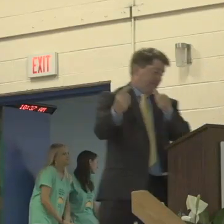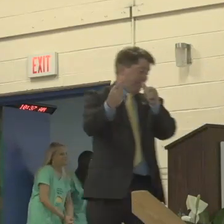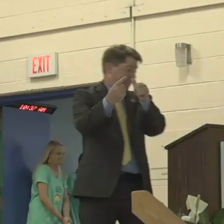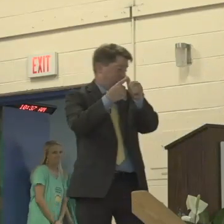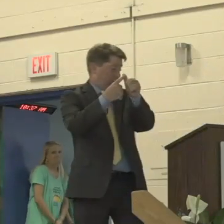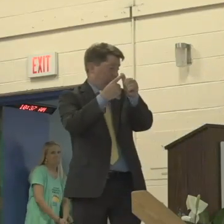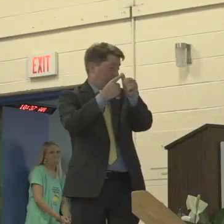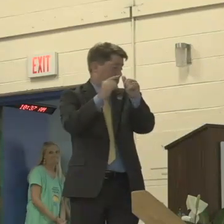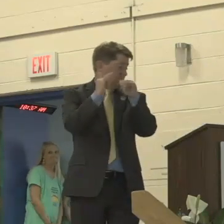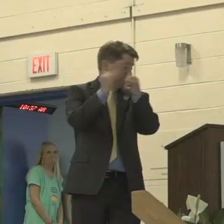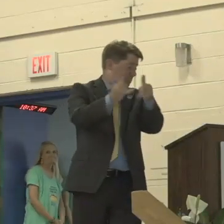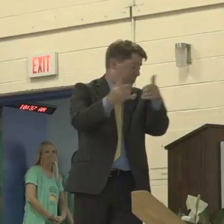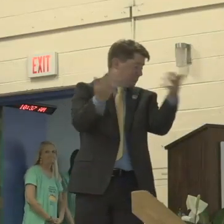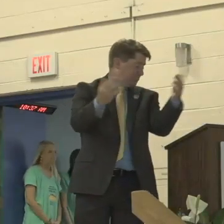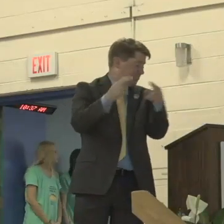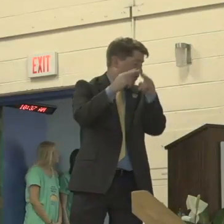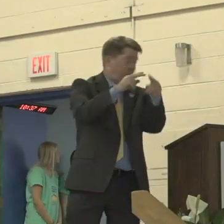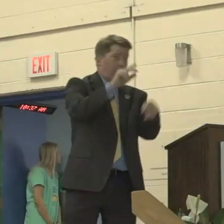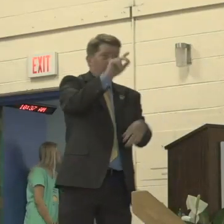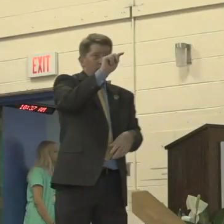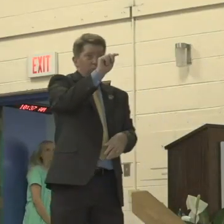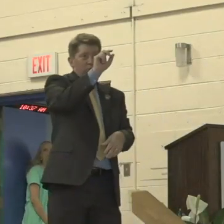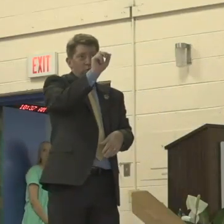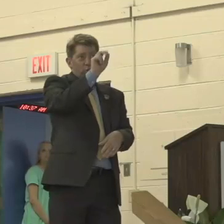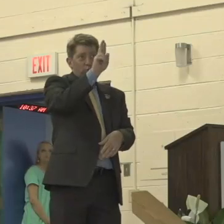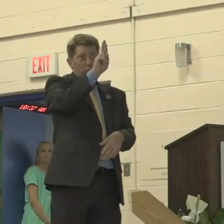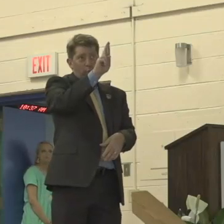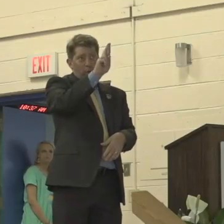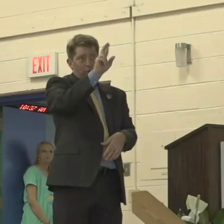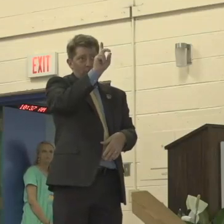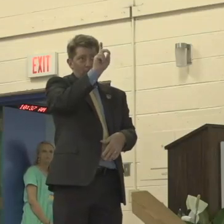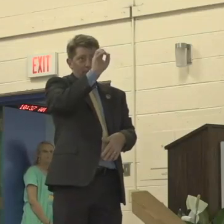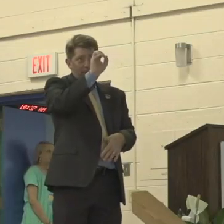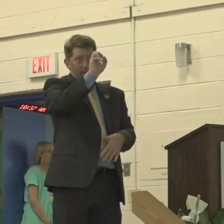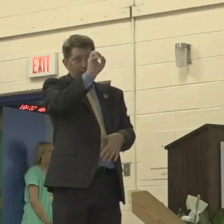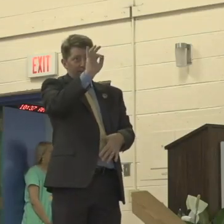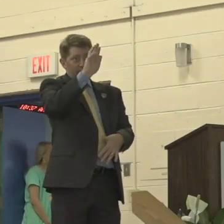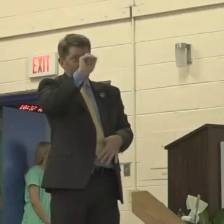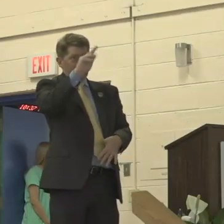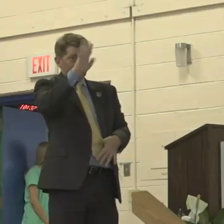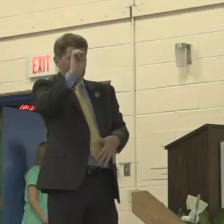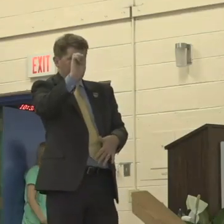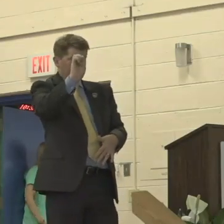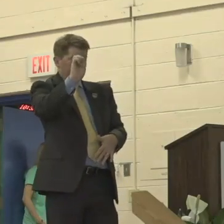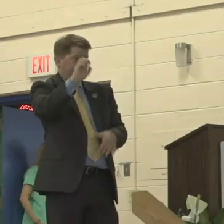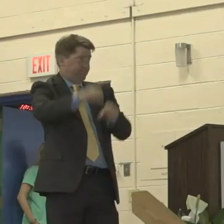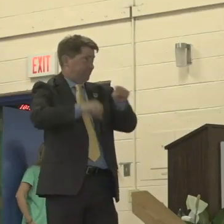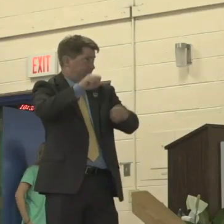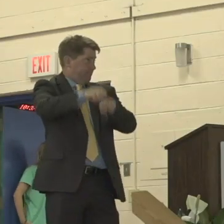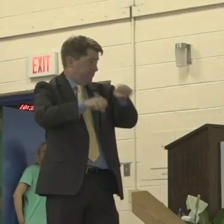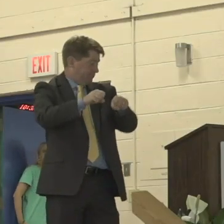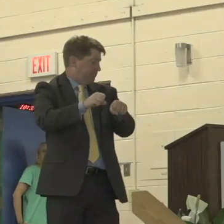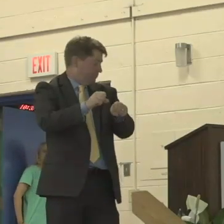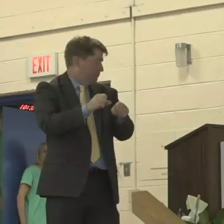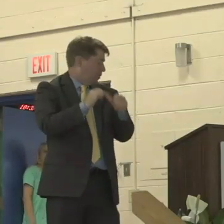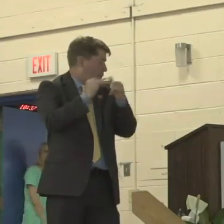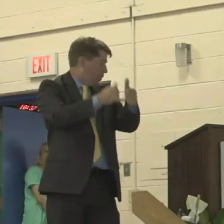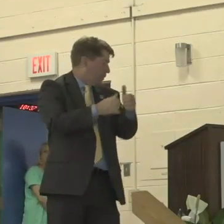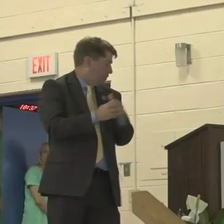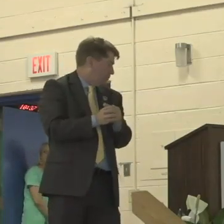So the first recipient of their PE award is the Tour de France award for bicycling.